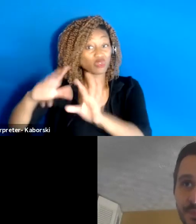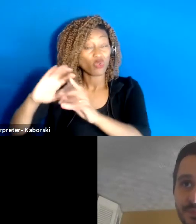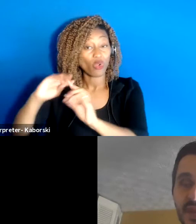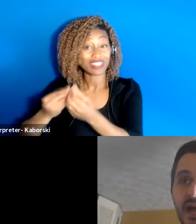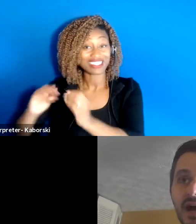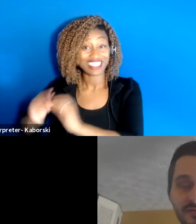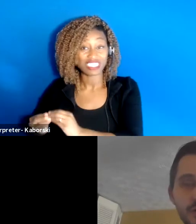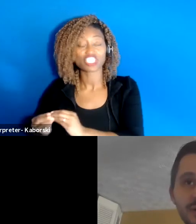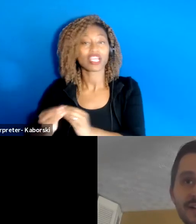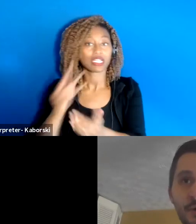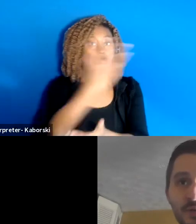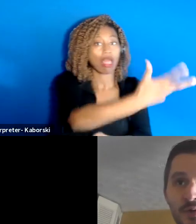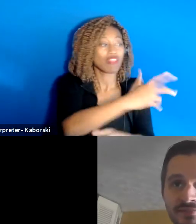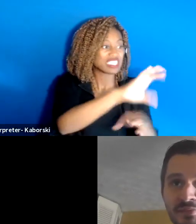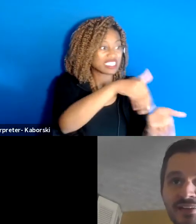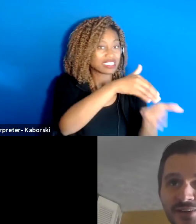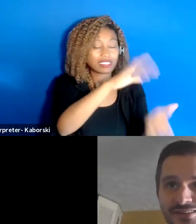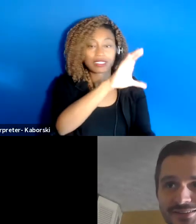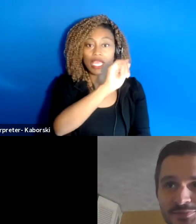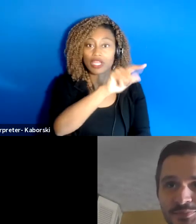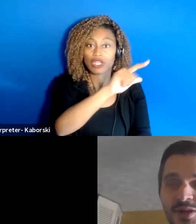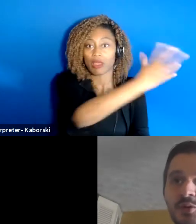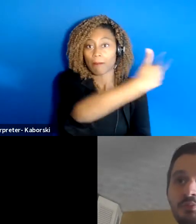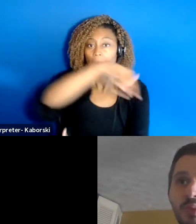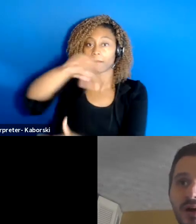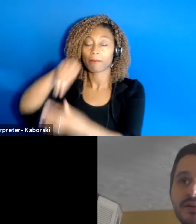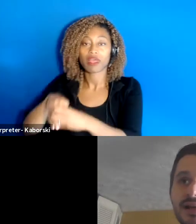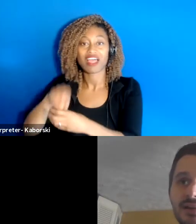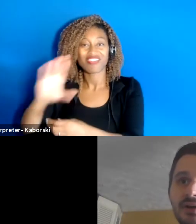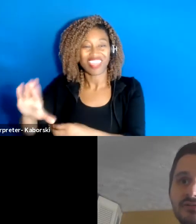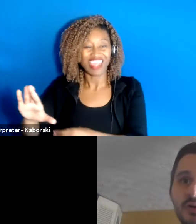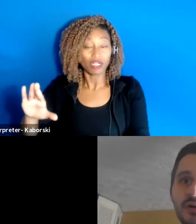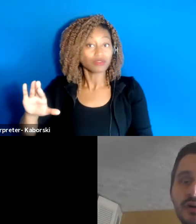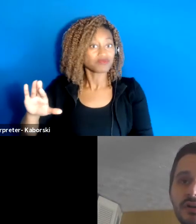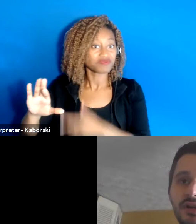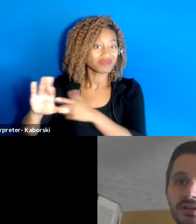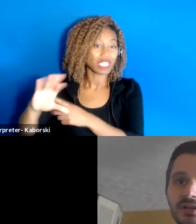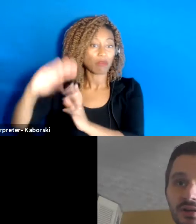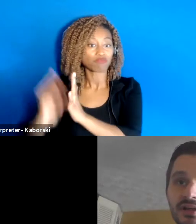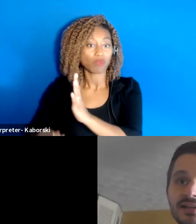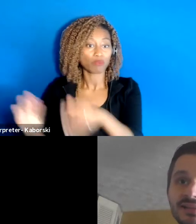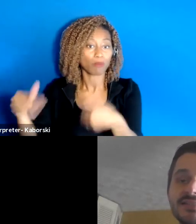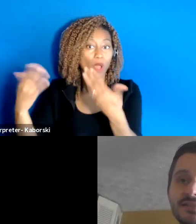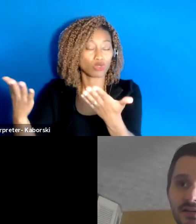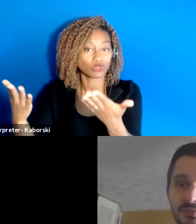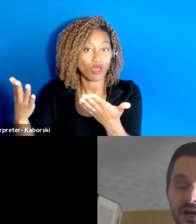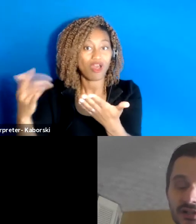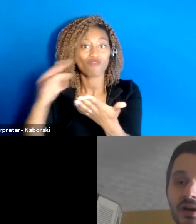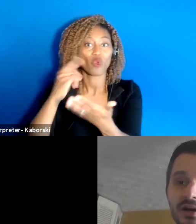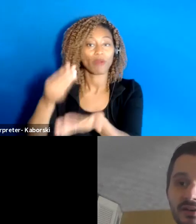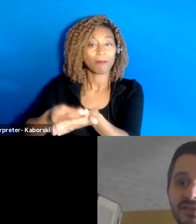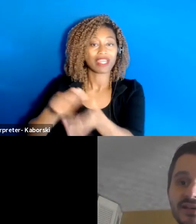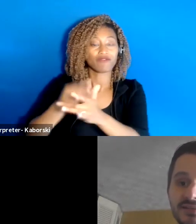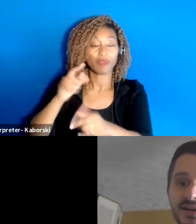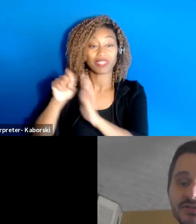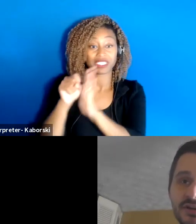state. Unfortunately, only one of them got funded, but it allowed for at least a